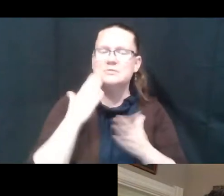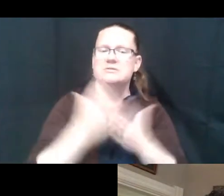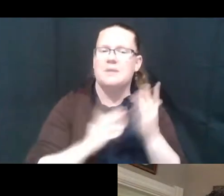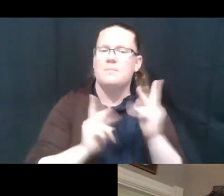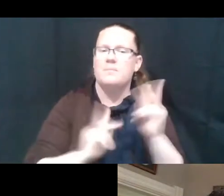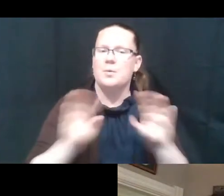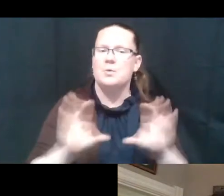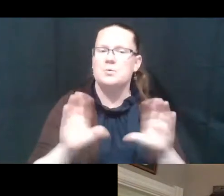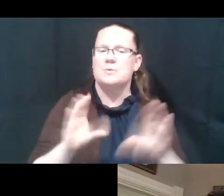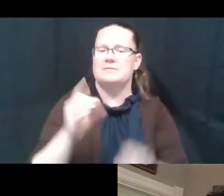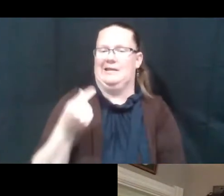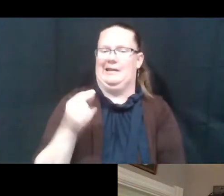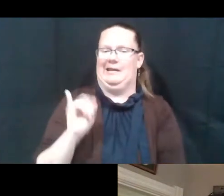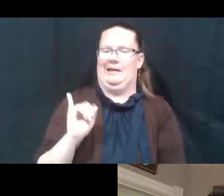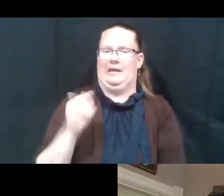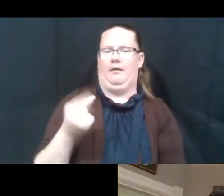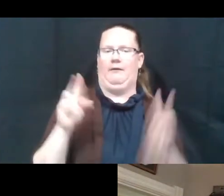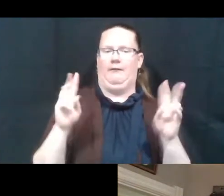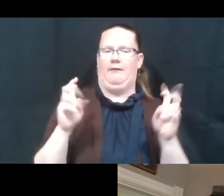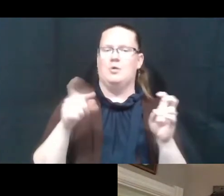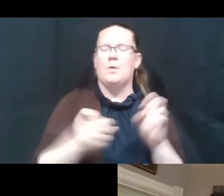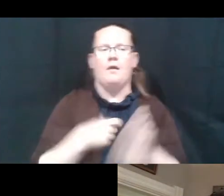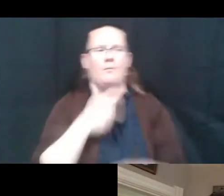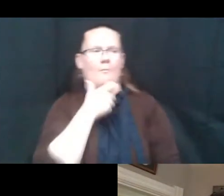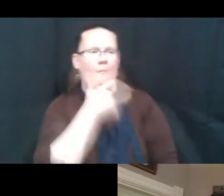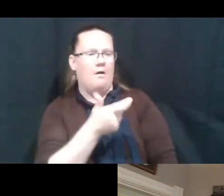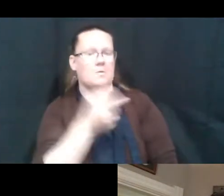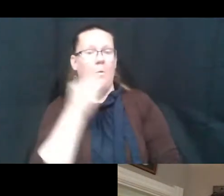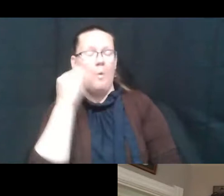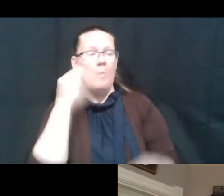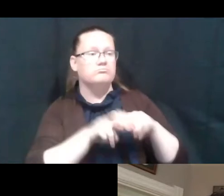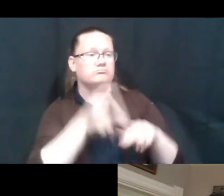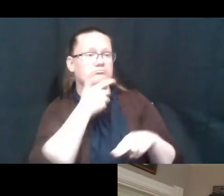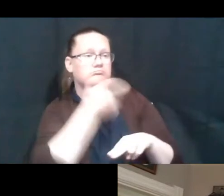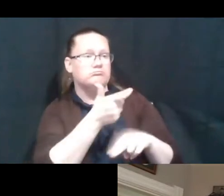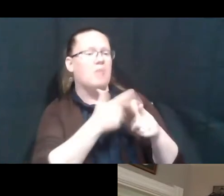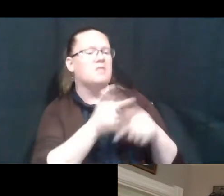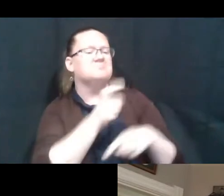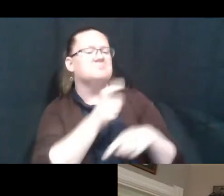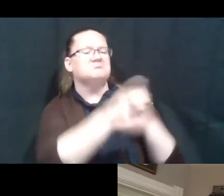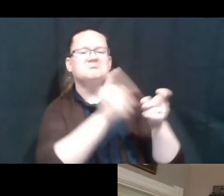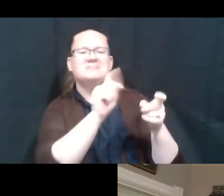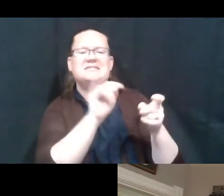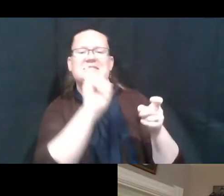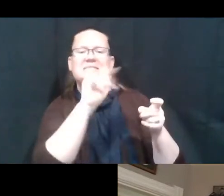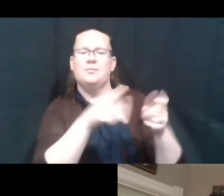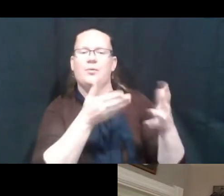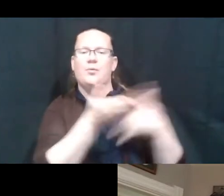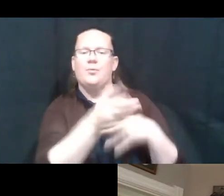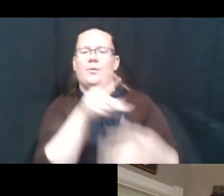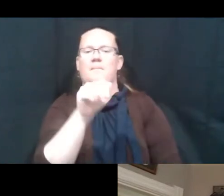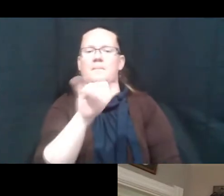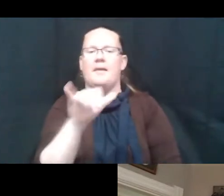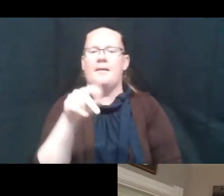tip them through PayPal and stuff if you're enjoying their music while you're listening at home. Are there resources out there for